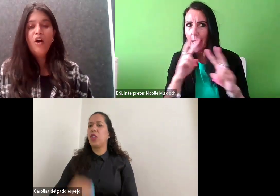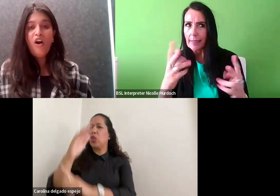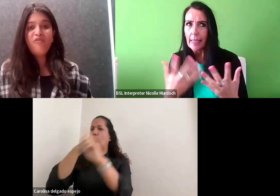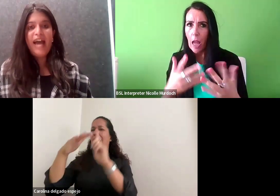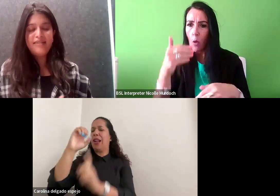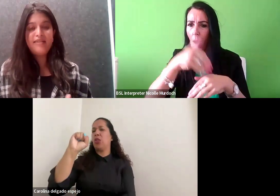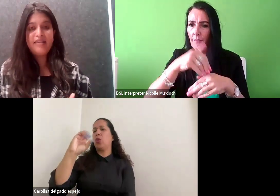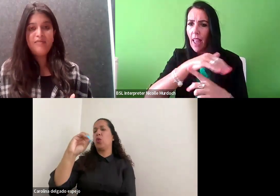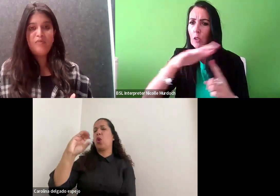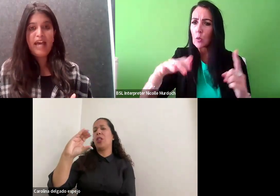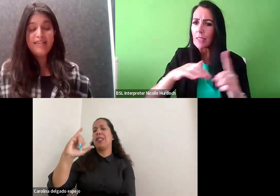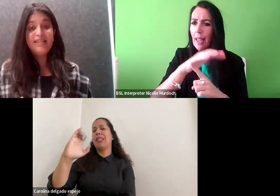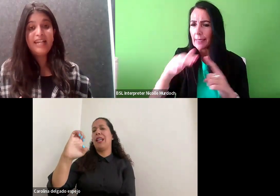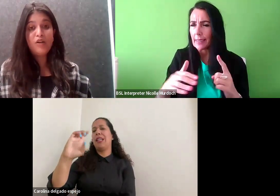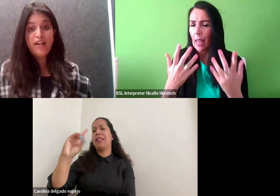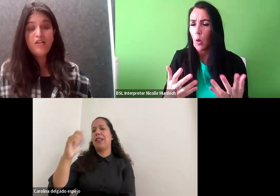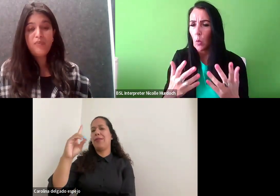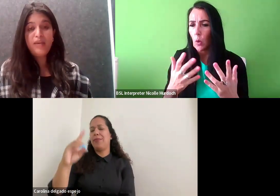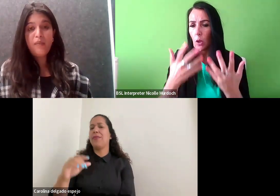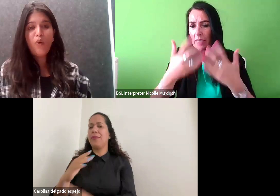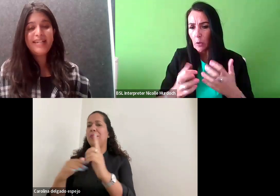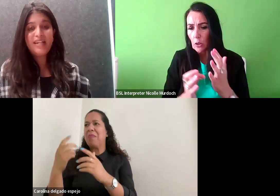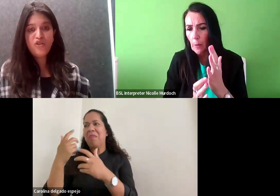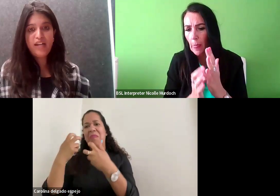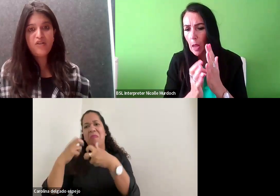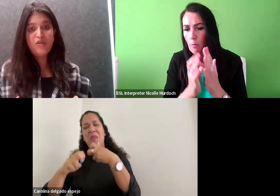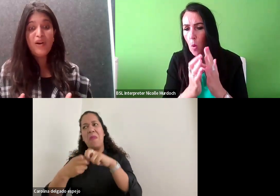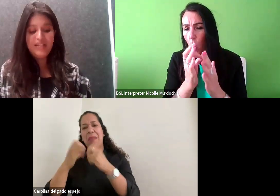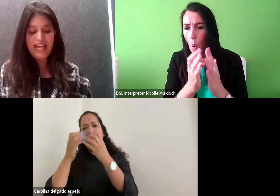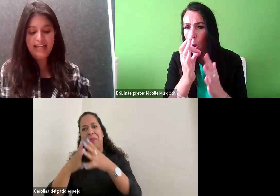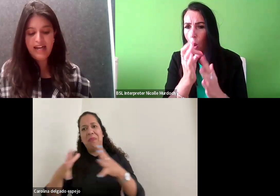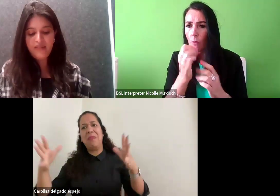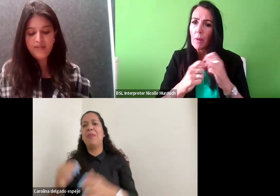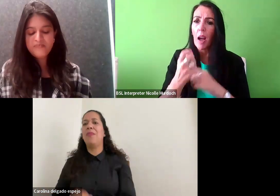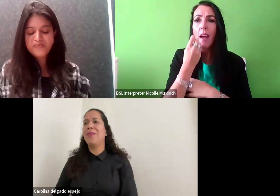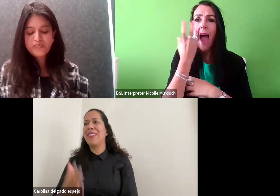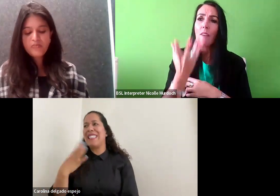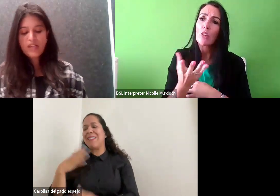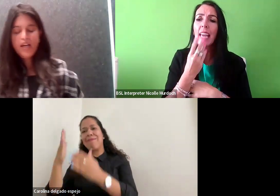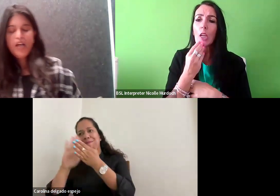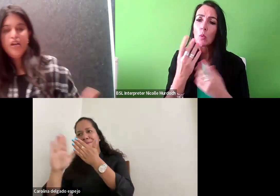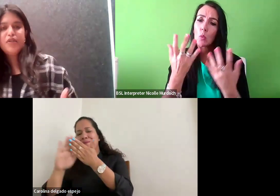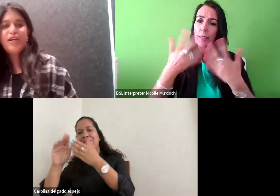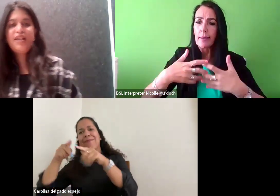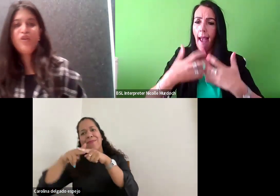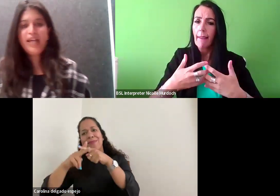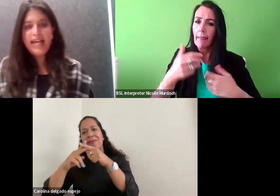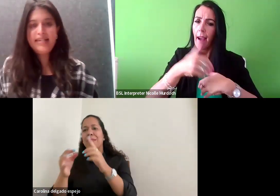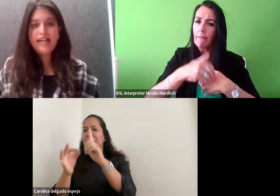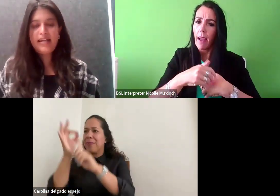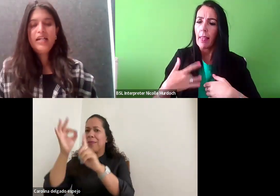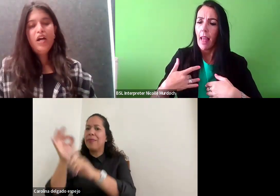more of as these technologies become quite entrenched into our daily lives. So I want to give